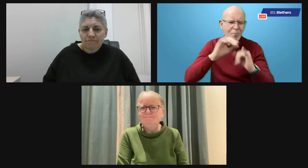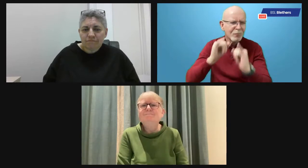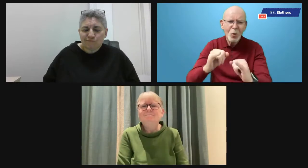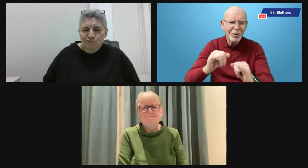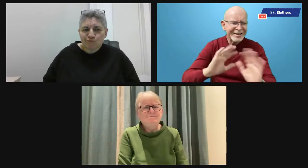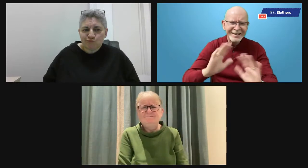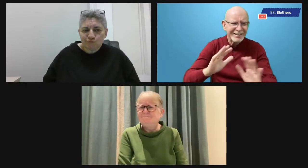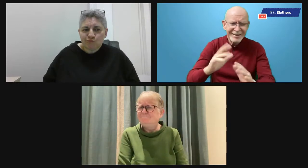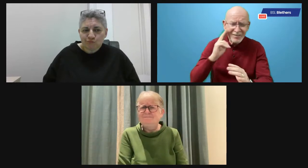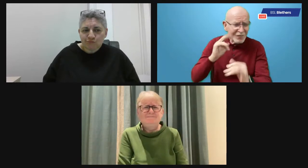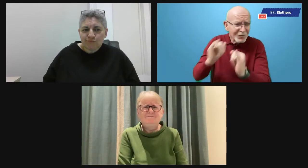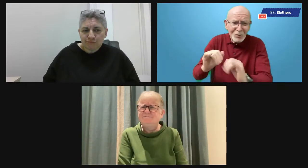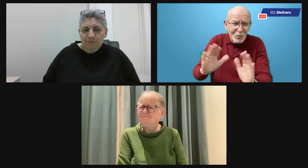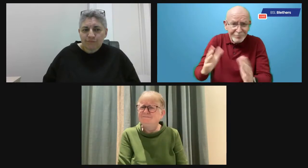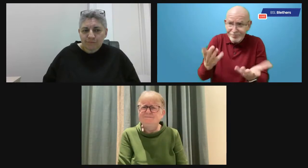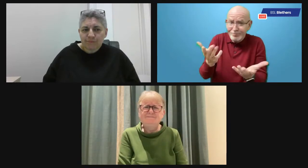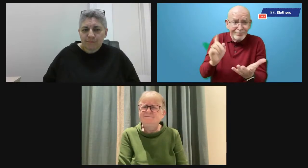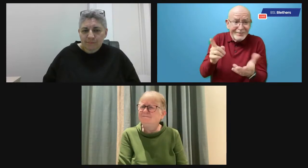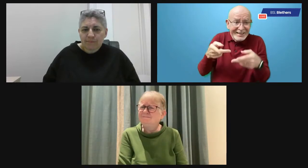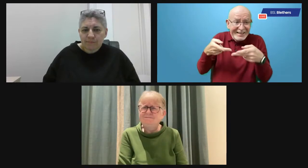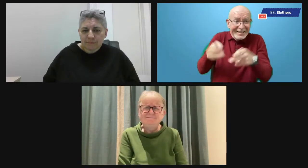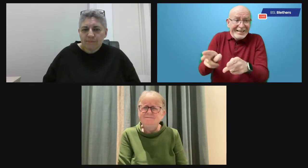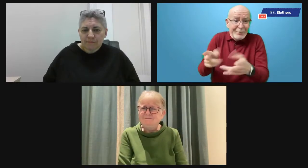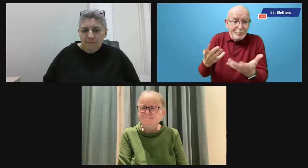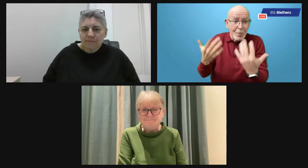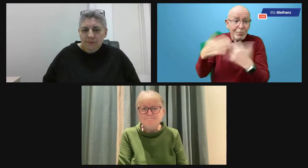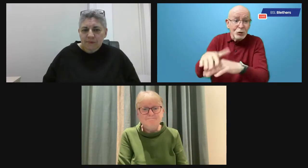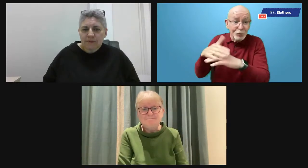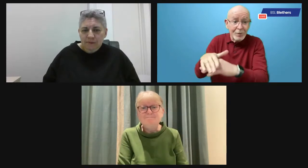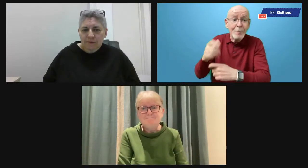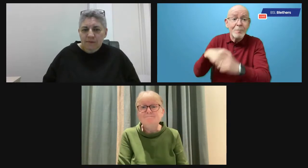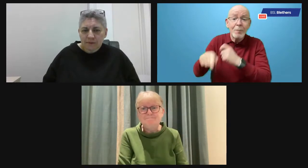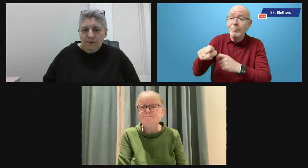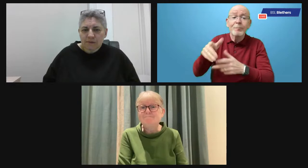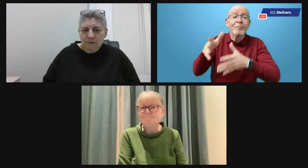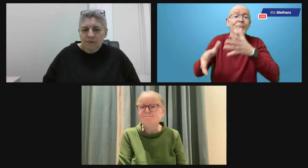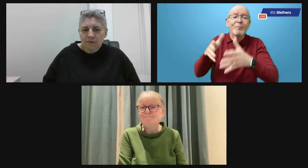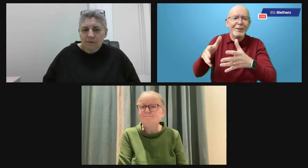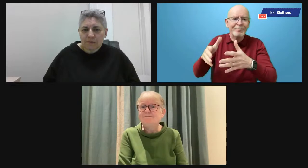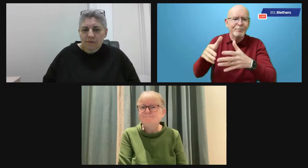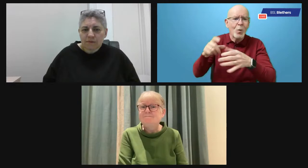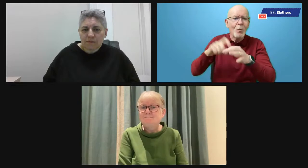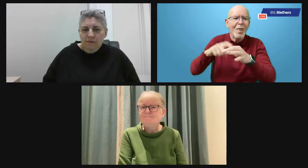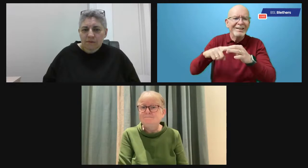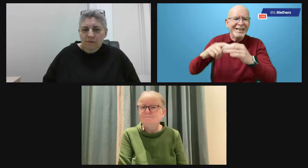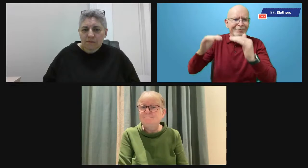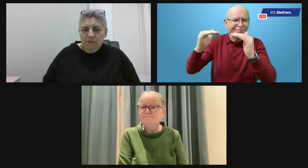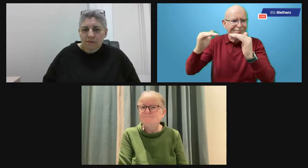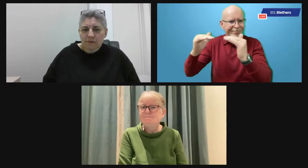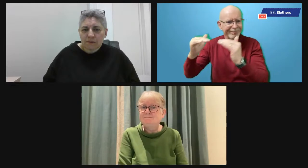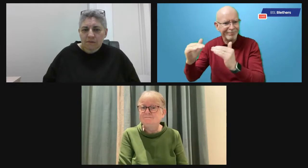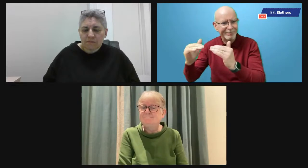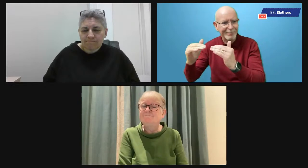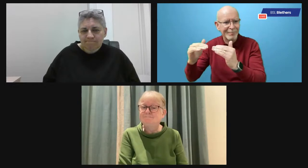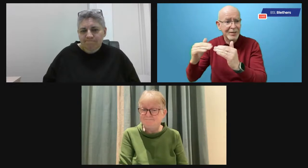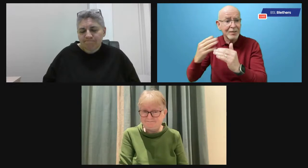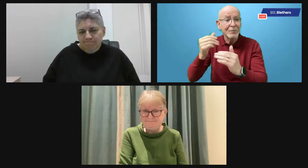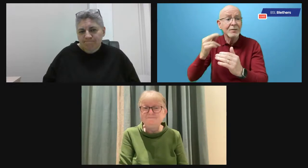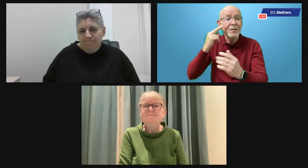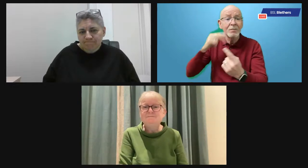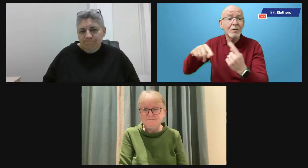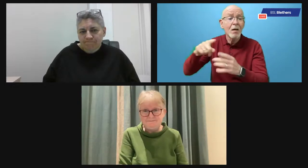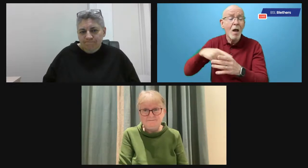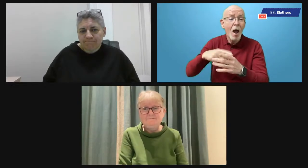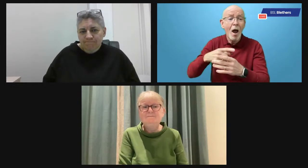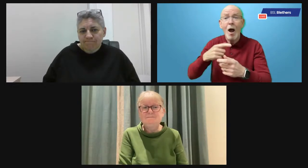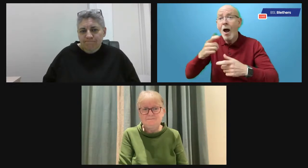we've lost I this was about to say rich that. BSL, natural developing language. So when they go to